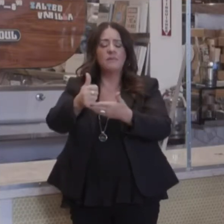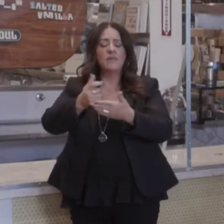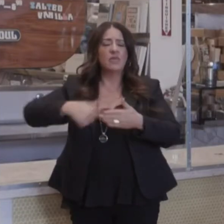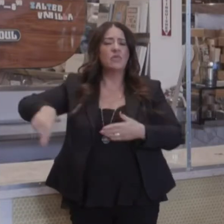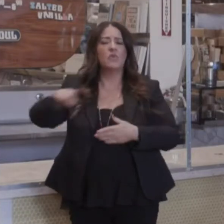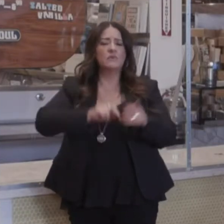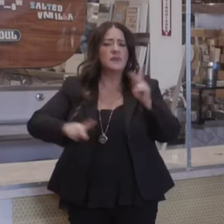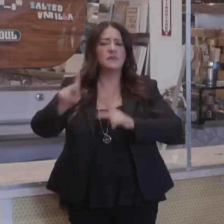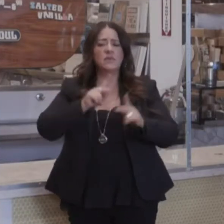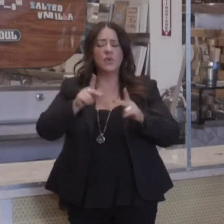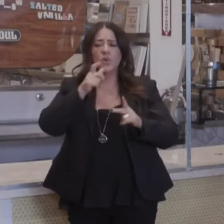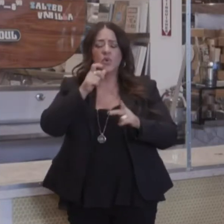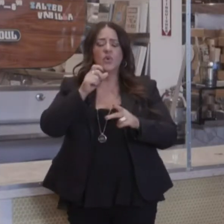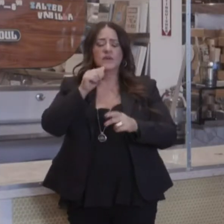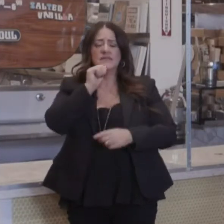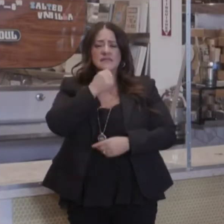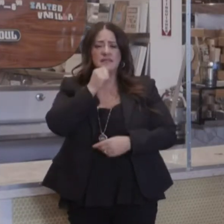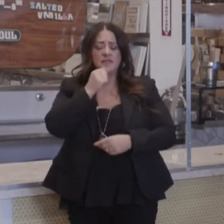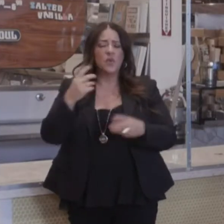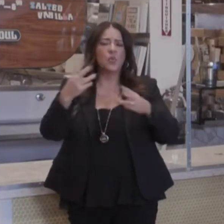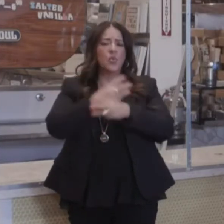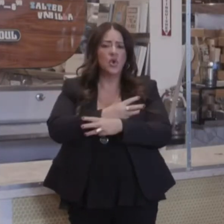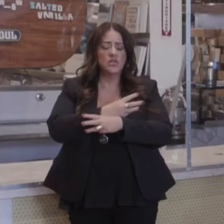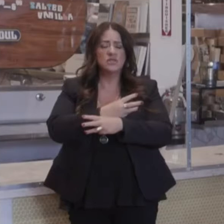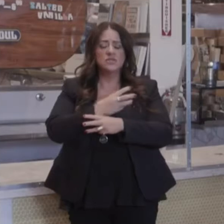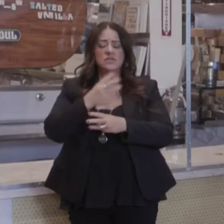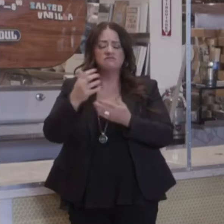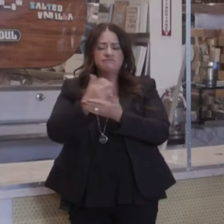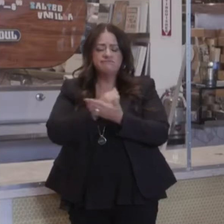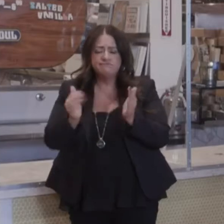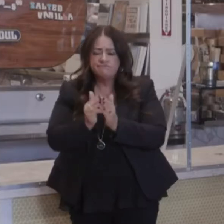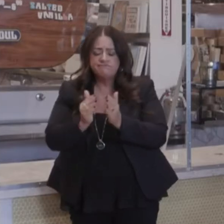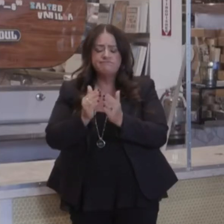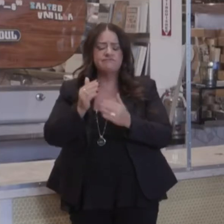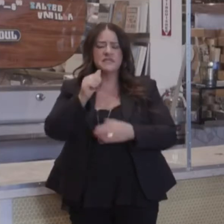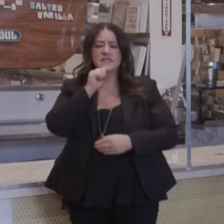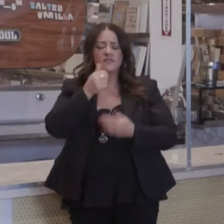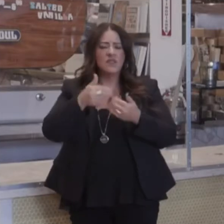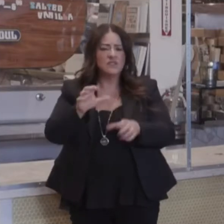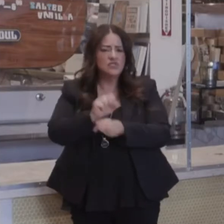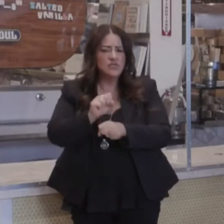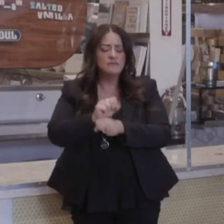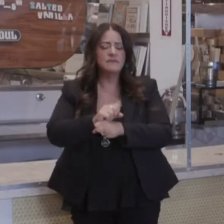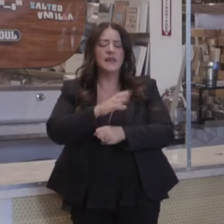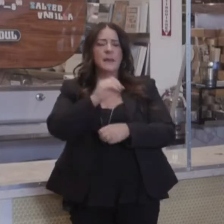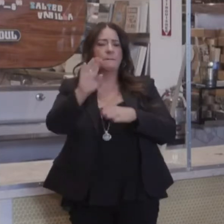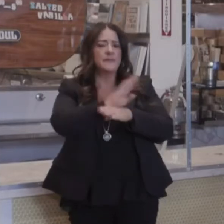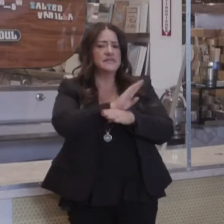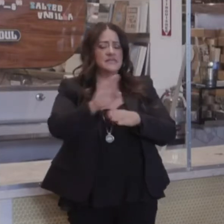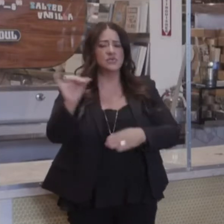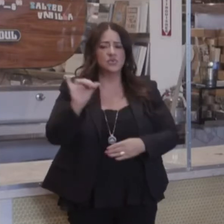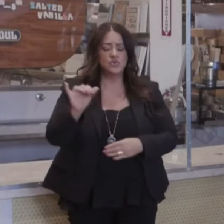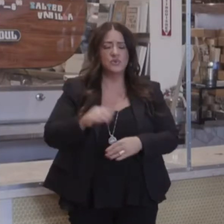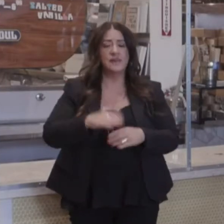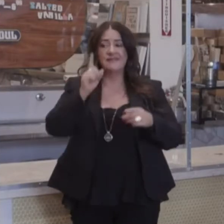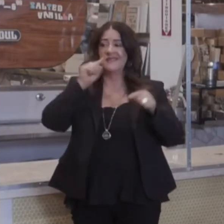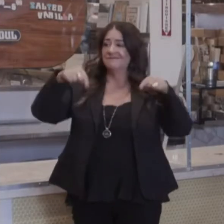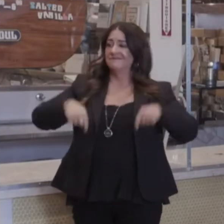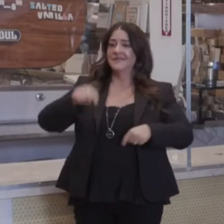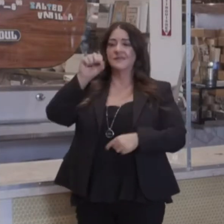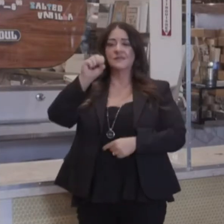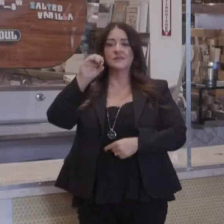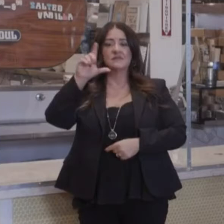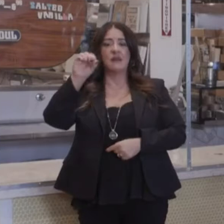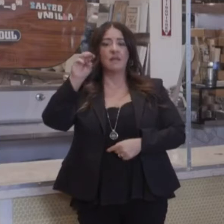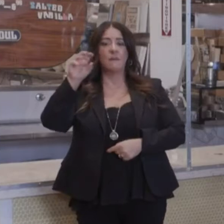working Californians and our small business owners. As we stand here at Solomon's Deli, which, by the way, I understand has the best